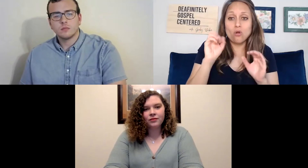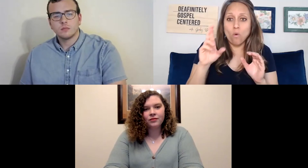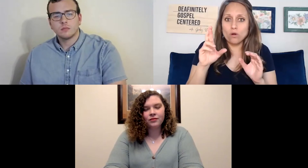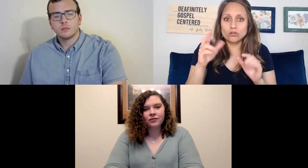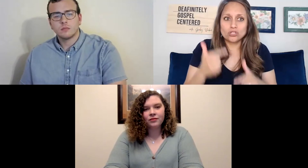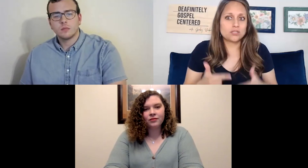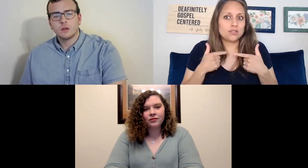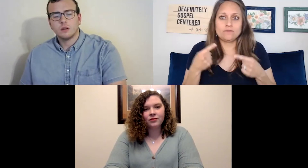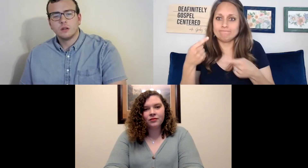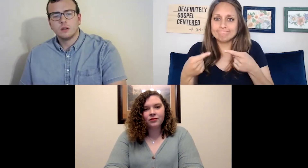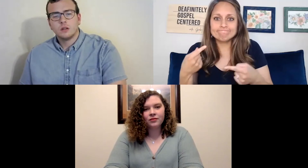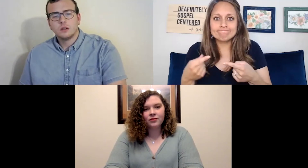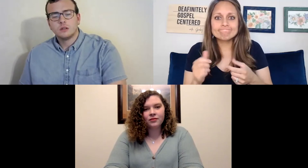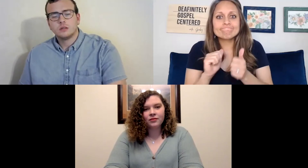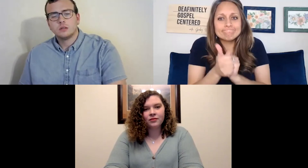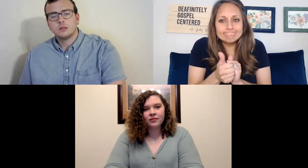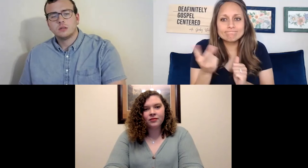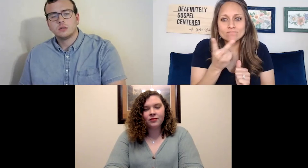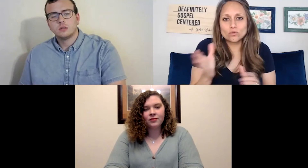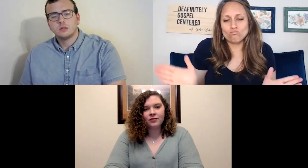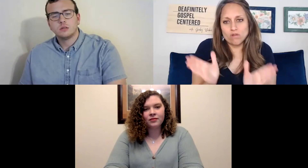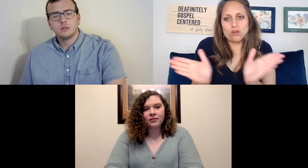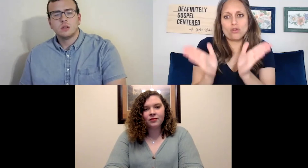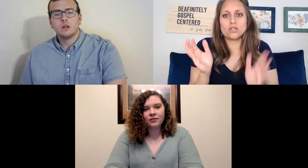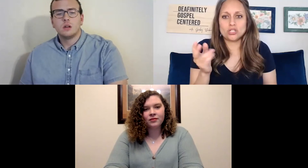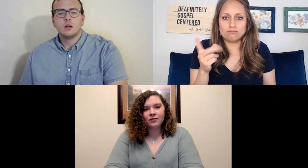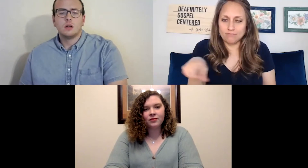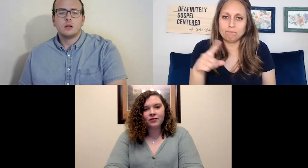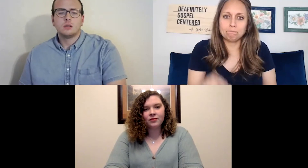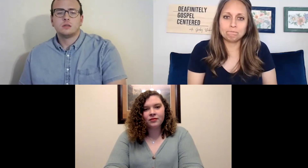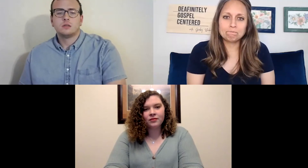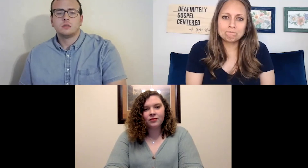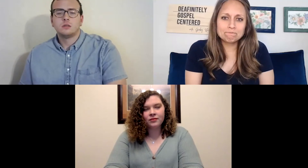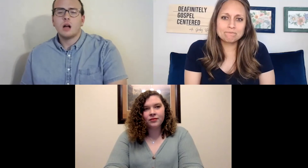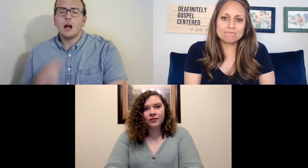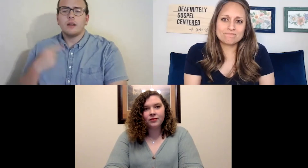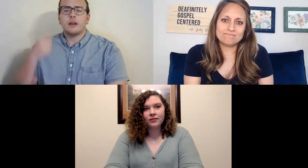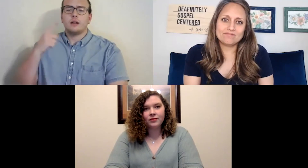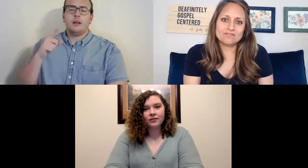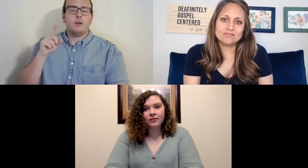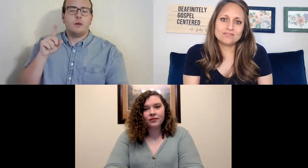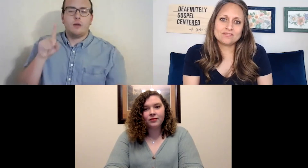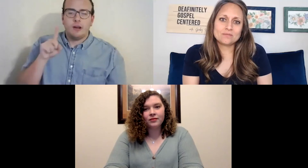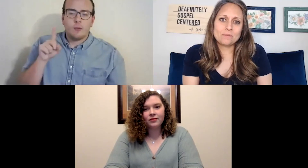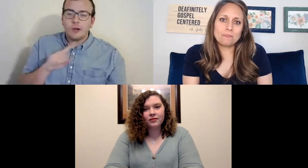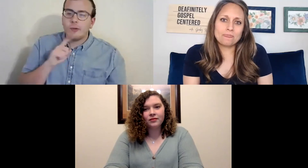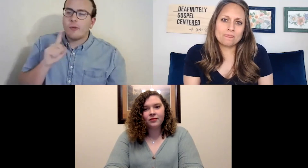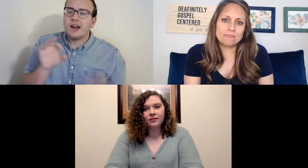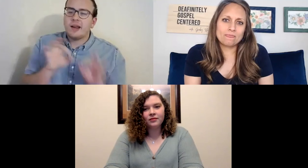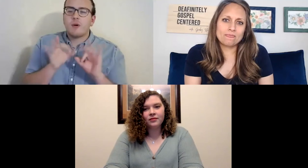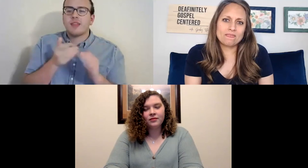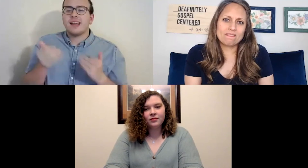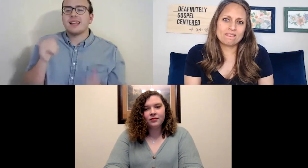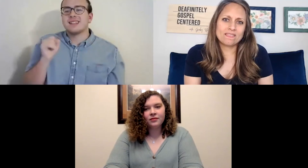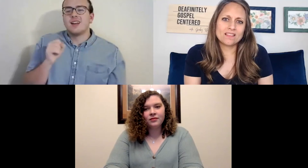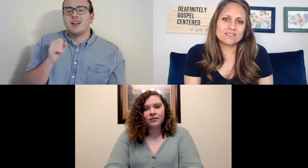communication breakdown, maybe it's just the situation in life you're going with. Lexi and Dakota, what would you say for encouragement for them right now? That's something